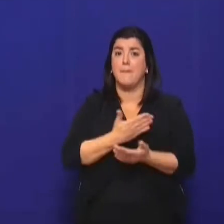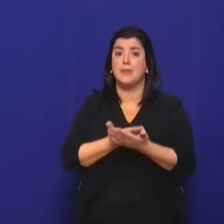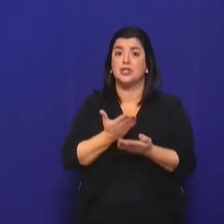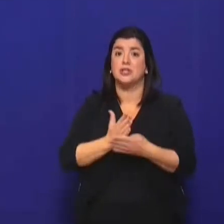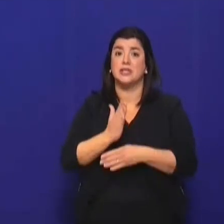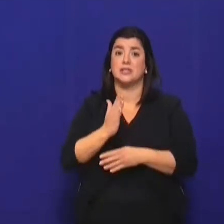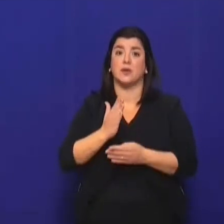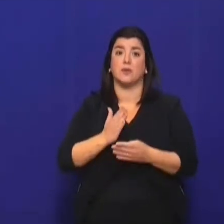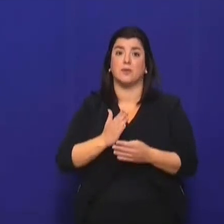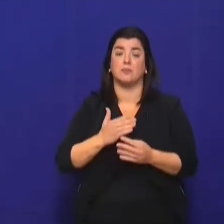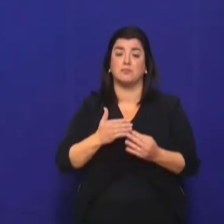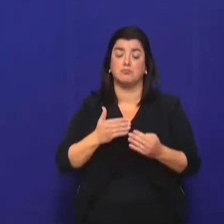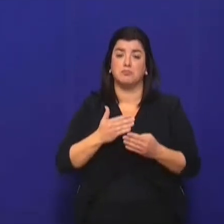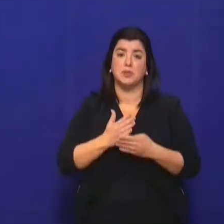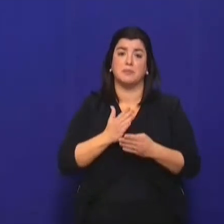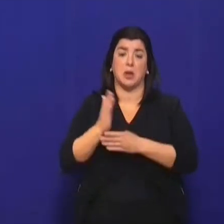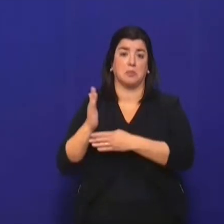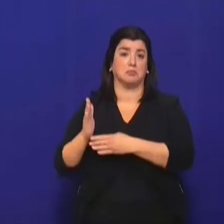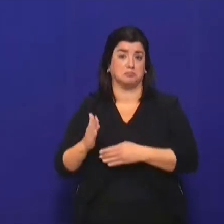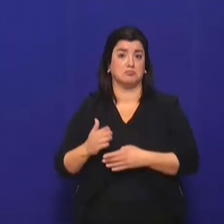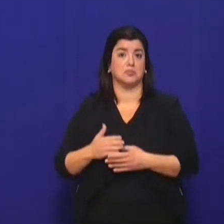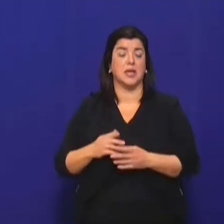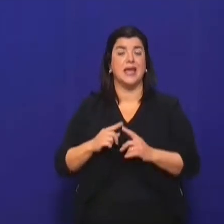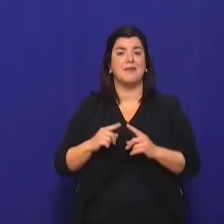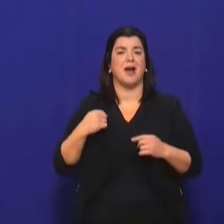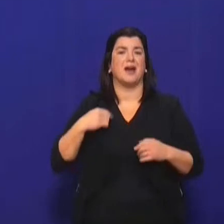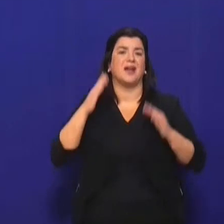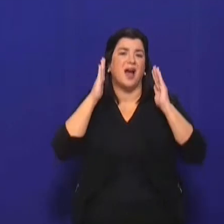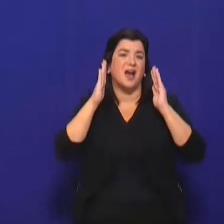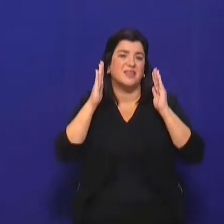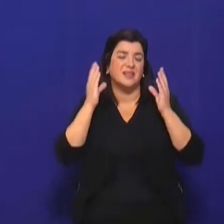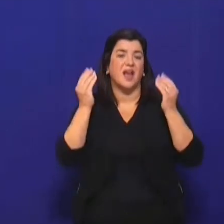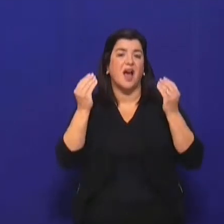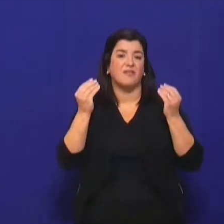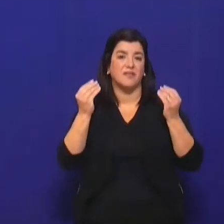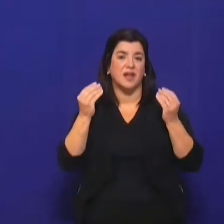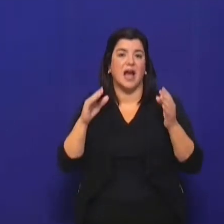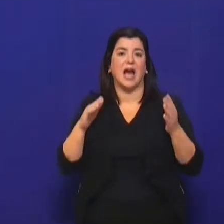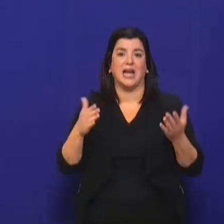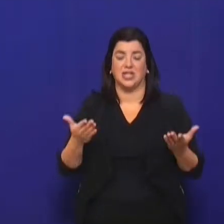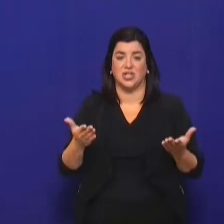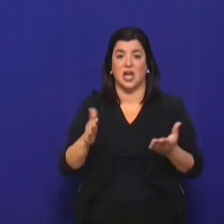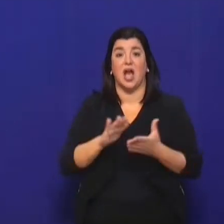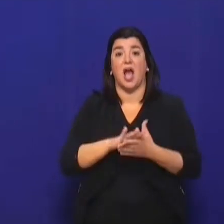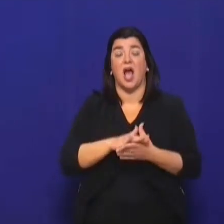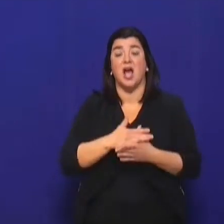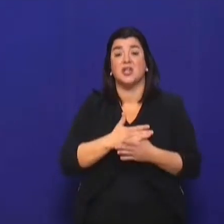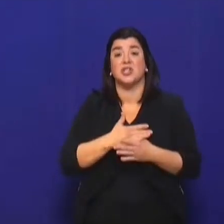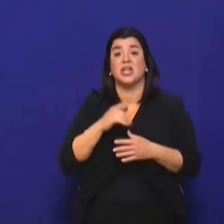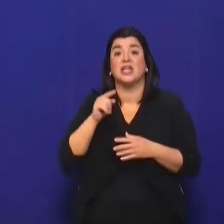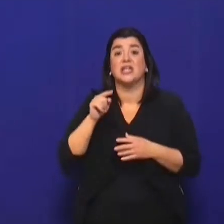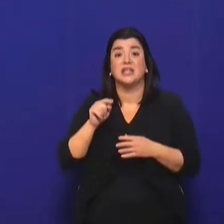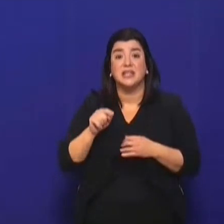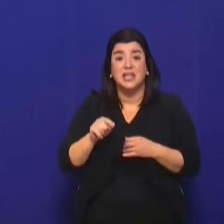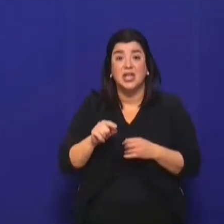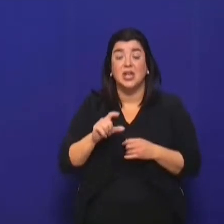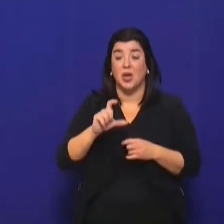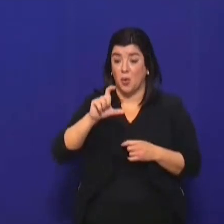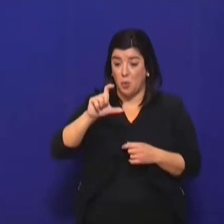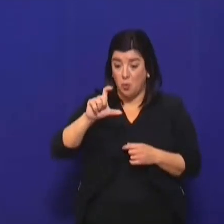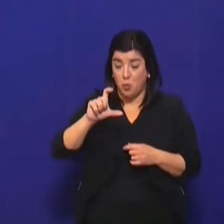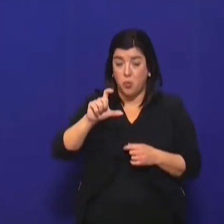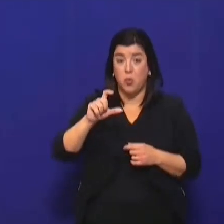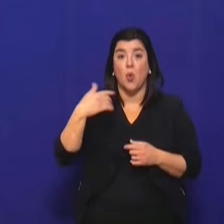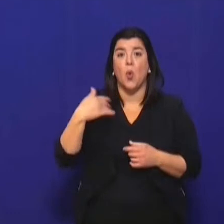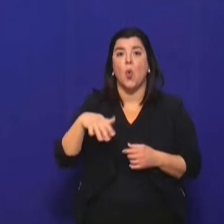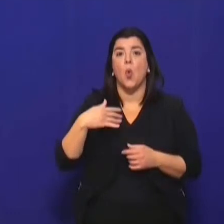nagħmlu r-rollout mill-ewwel. Però aħna għadna attenti ħafna. Għadna attenti għaliex għalina kull fjala ta' dawn it-tilqim